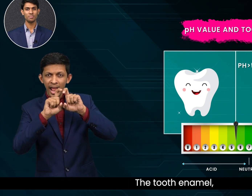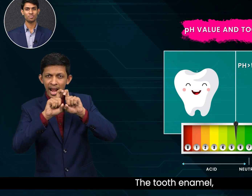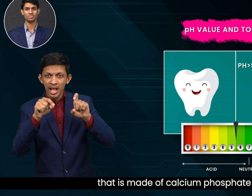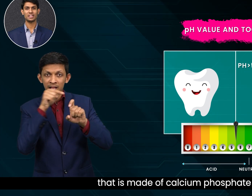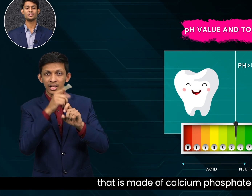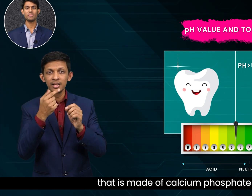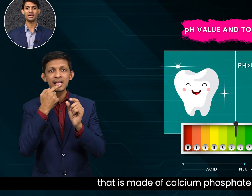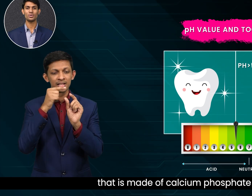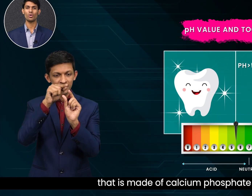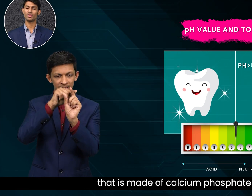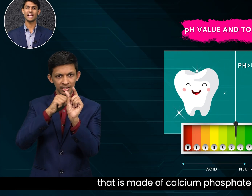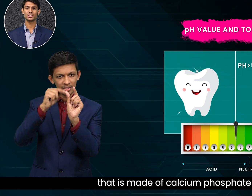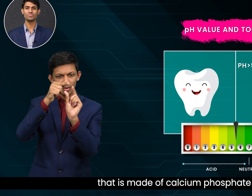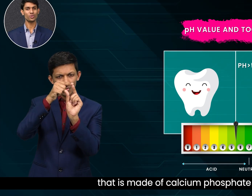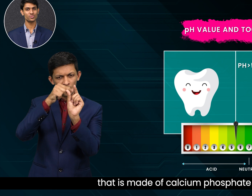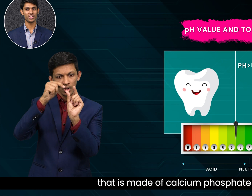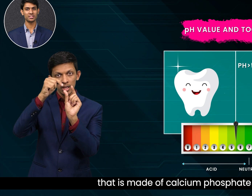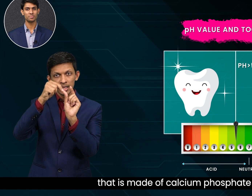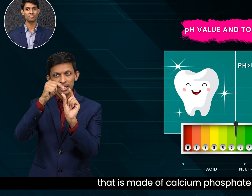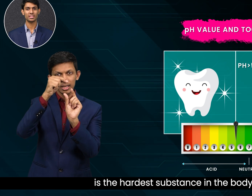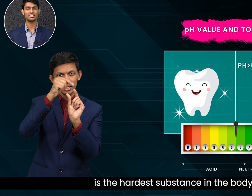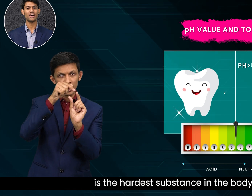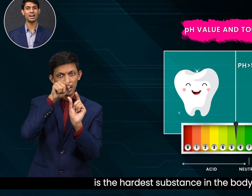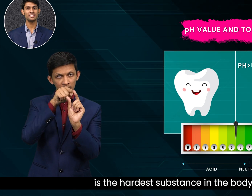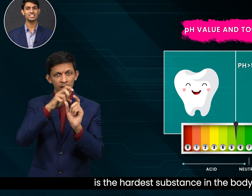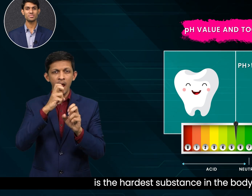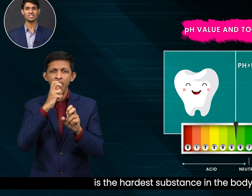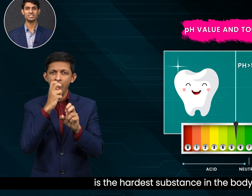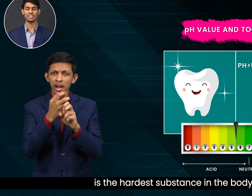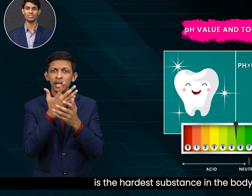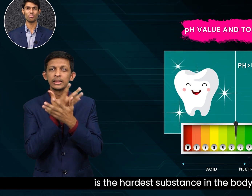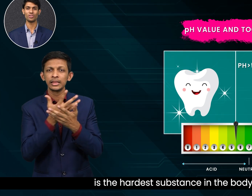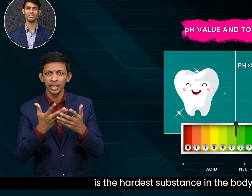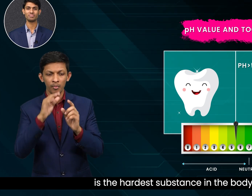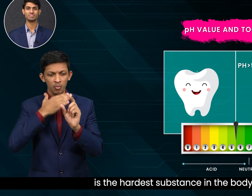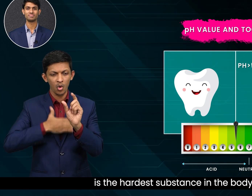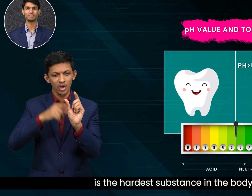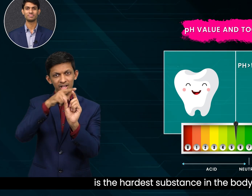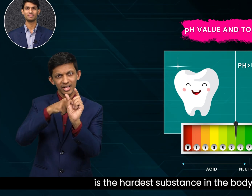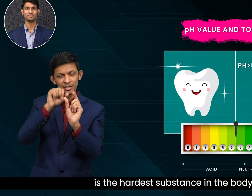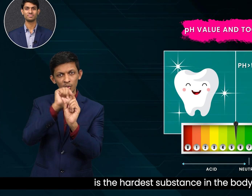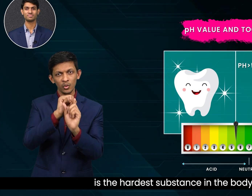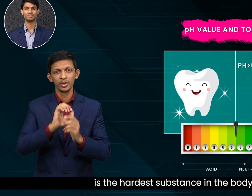enamel, that is made of calcium phosphate, is the hardest substance in the body.